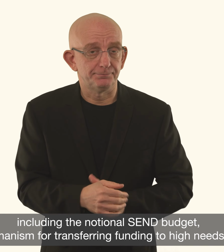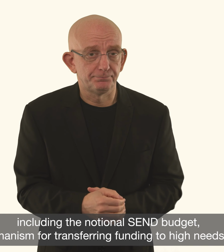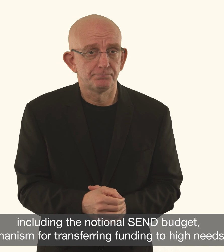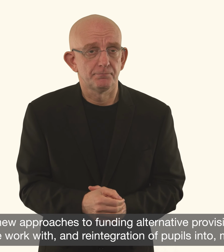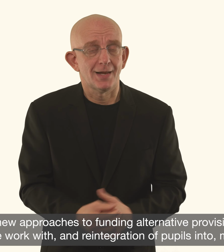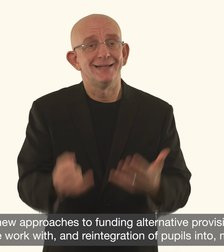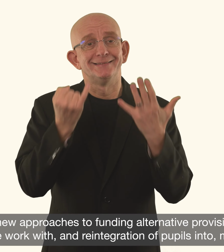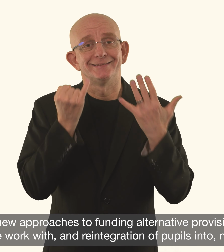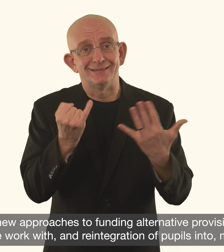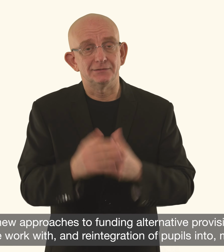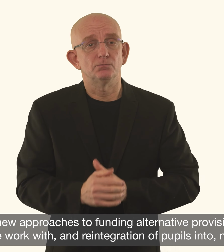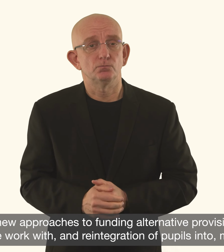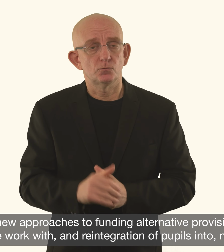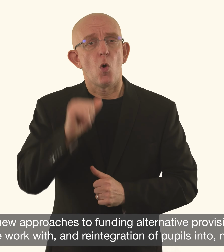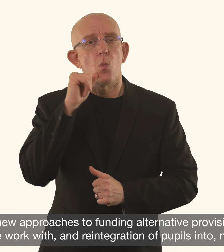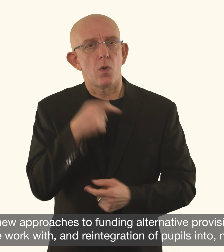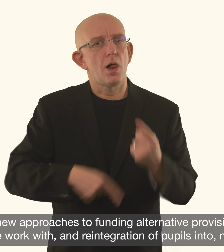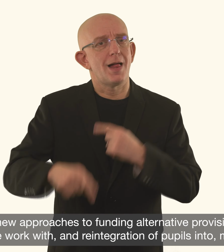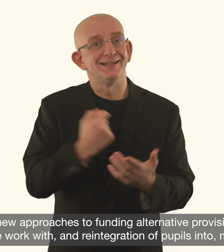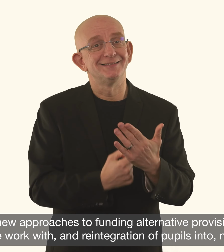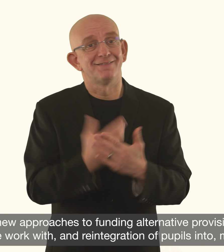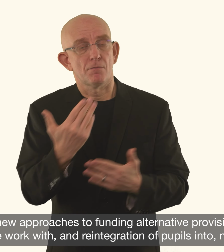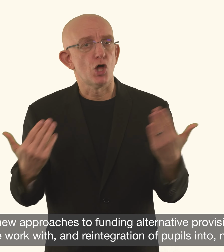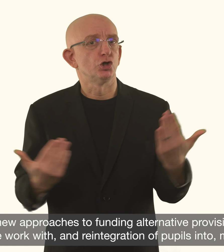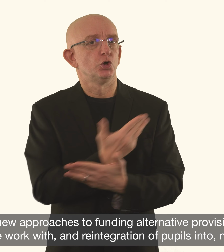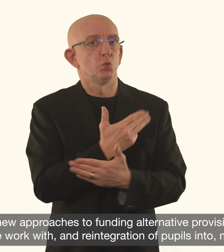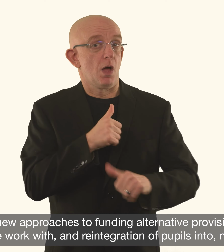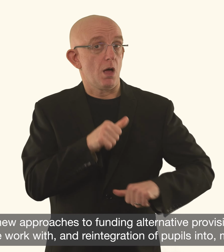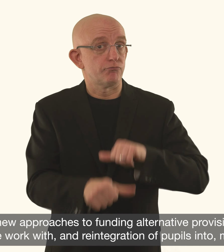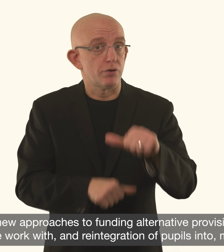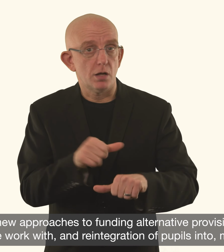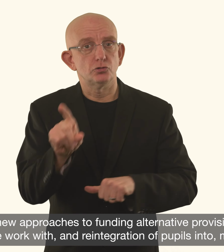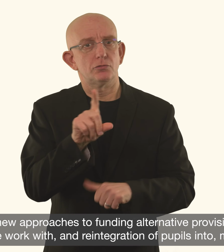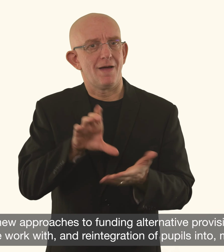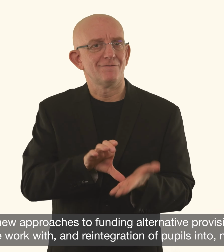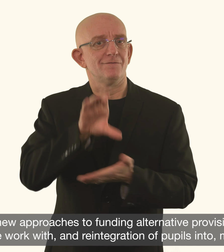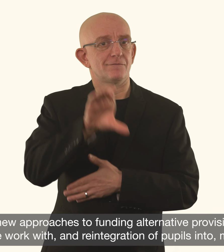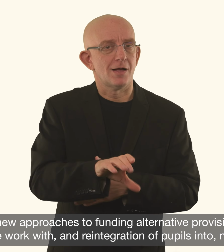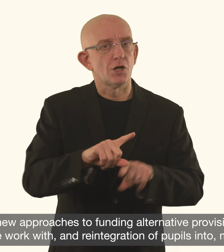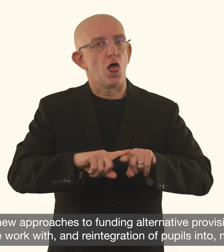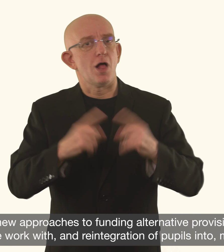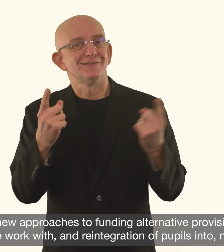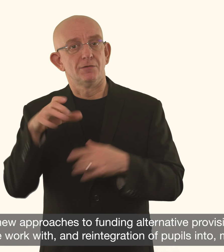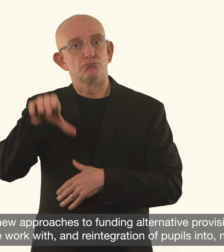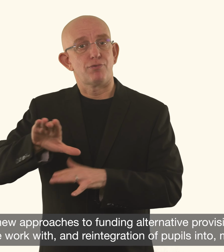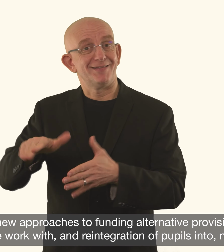6. We will develop new approaches to funding alternative provision aligned to their focus on preventative work with